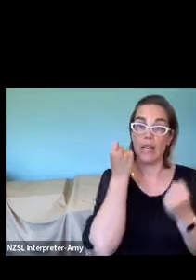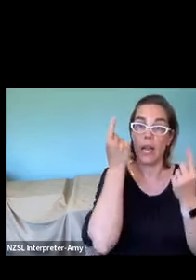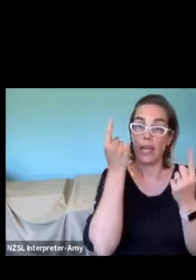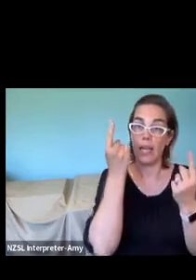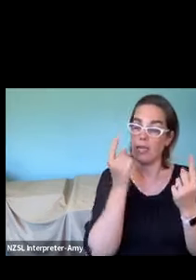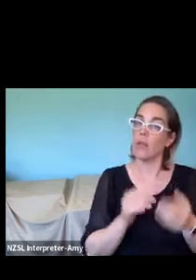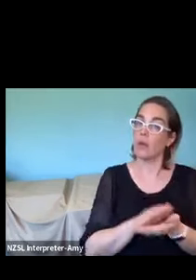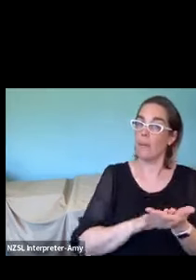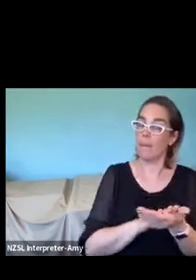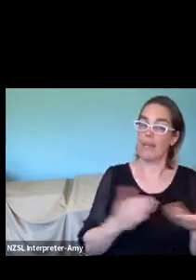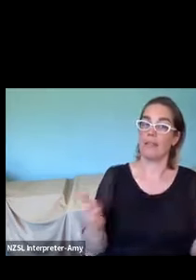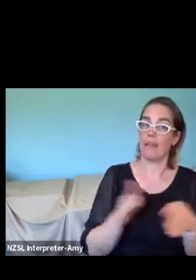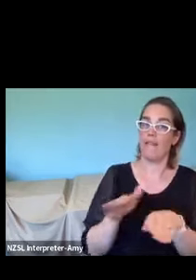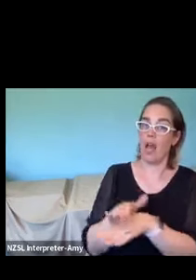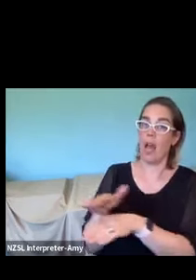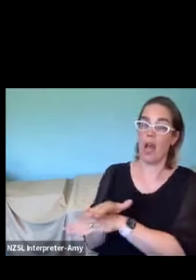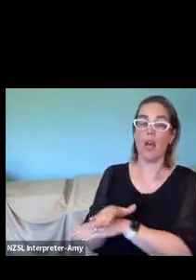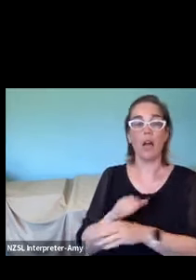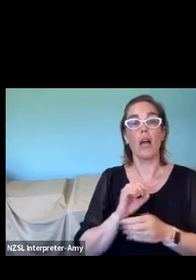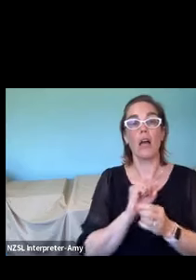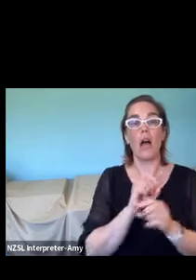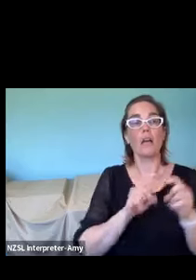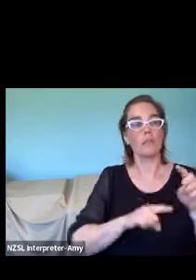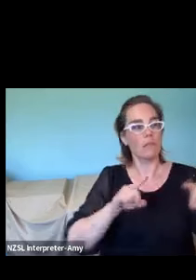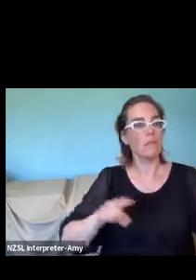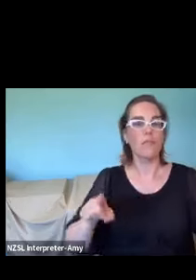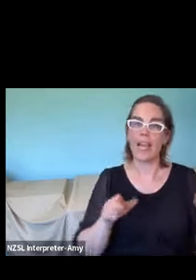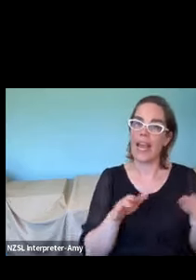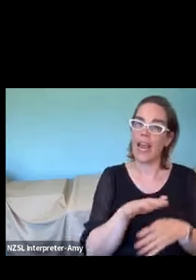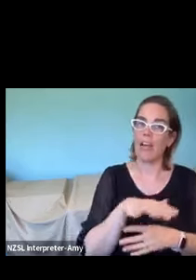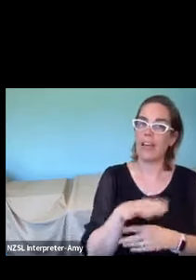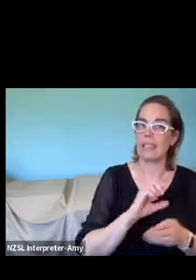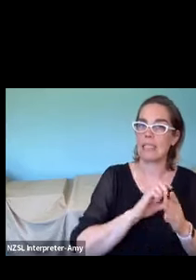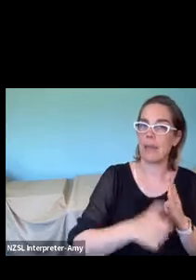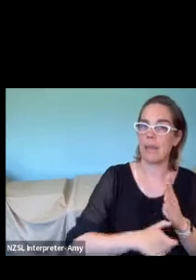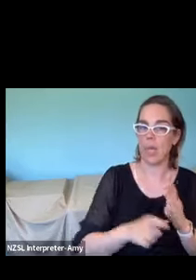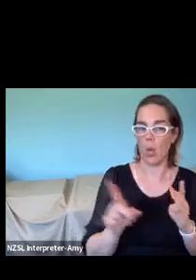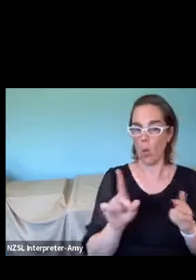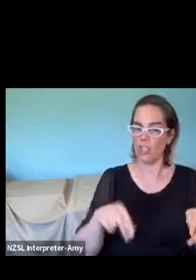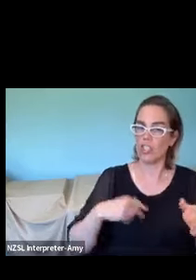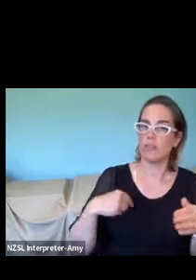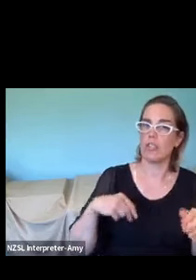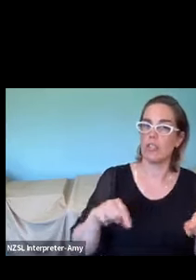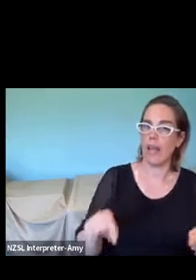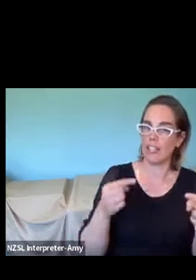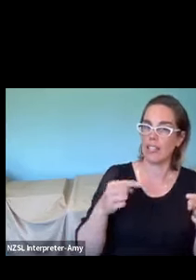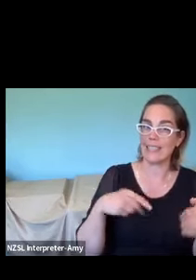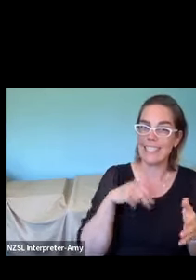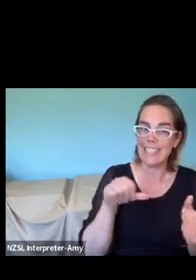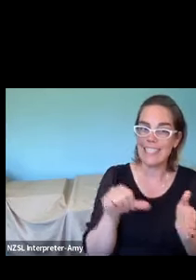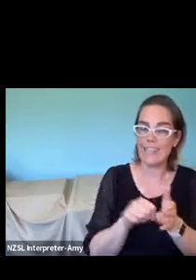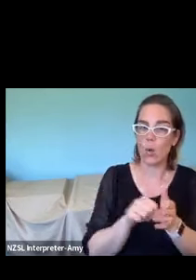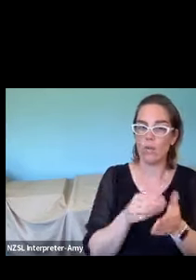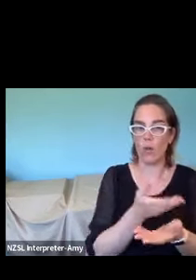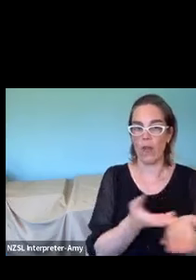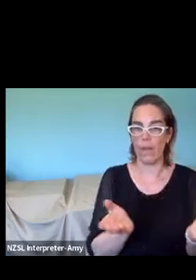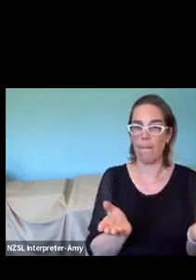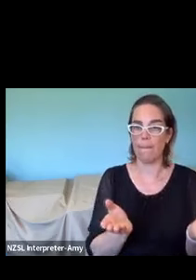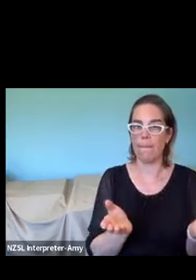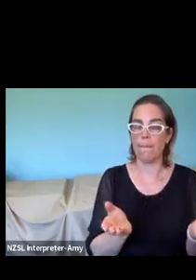bases for their disabilities as to what difficulties they have, so that they